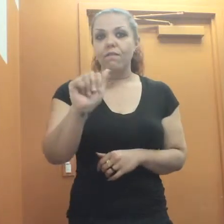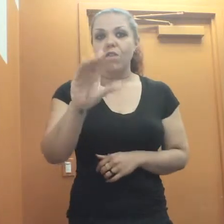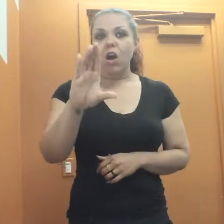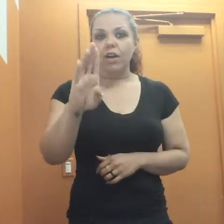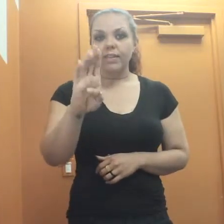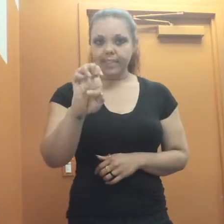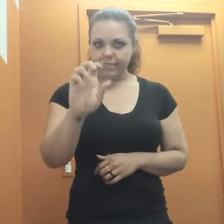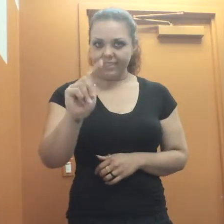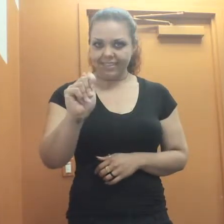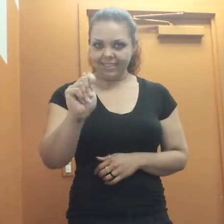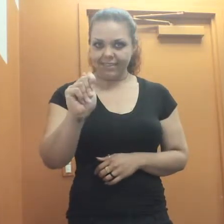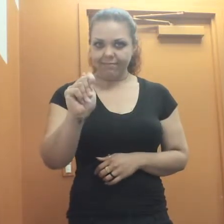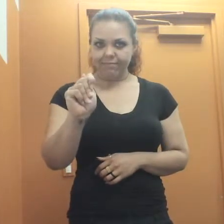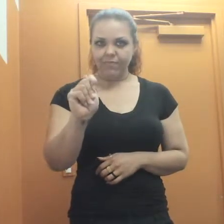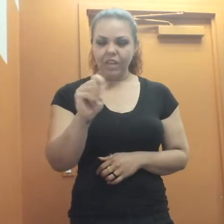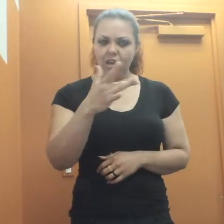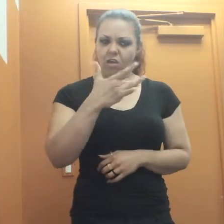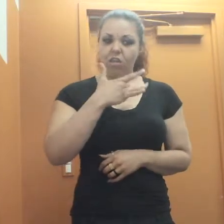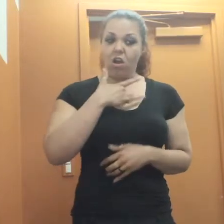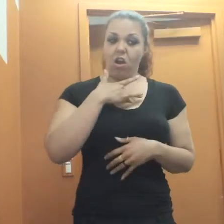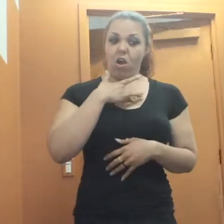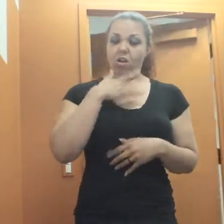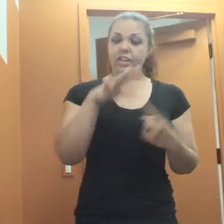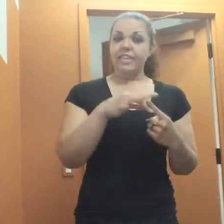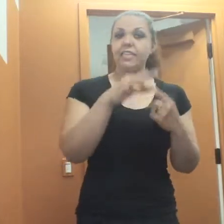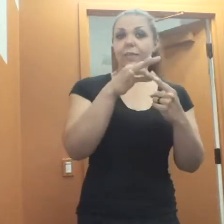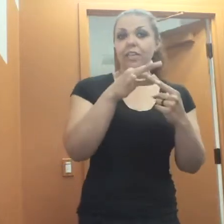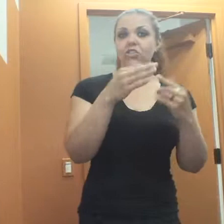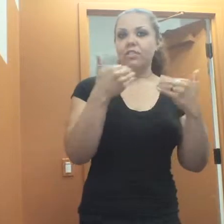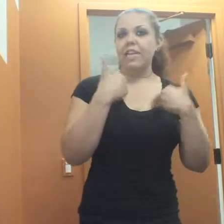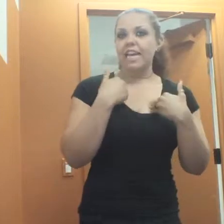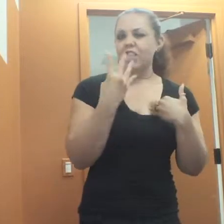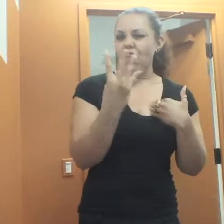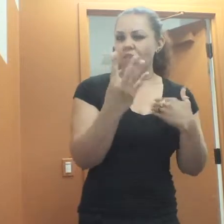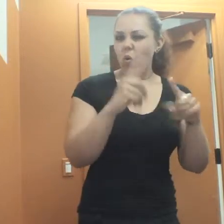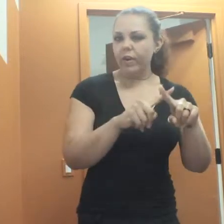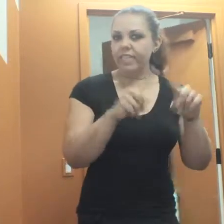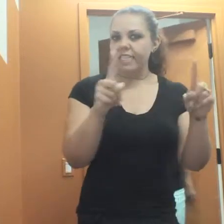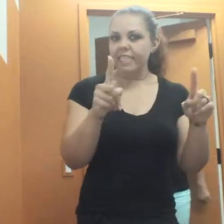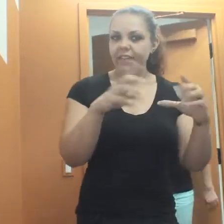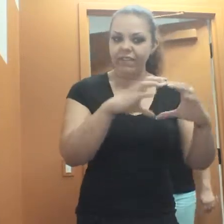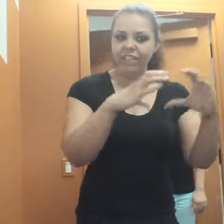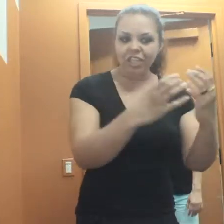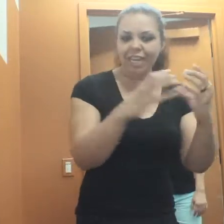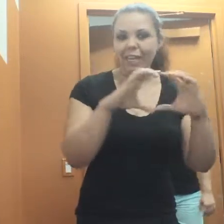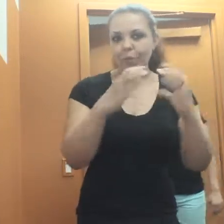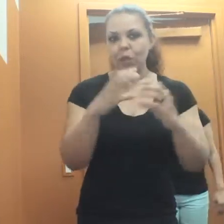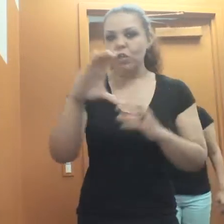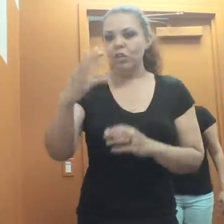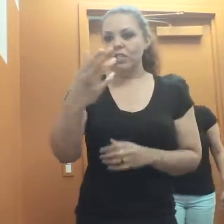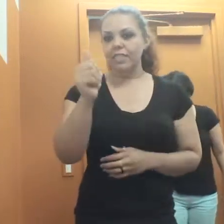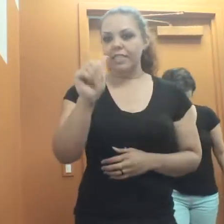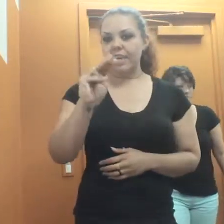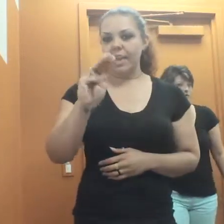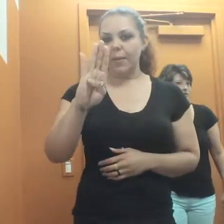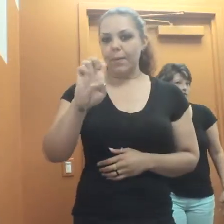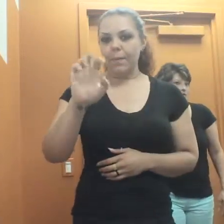it has 4 chambers, kind of like rooms. And these 4